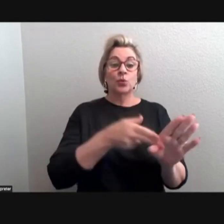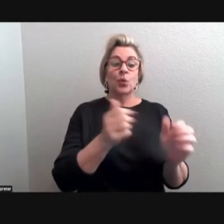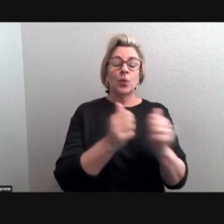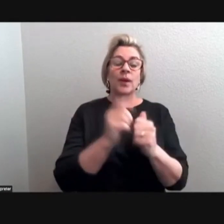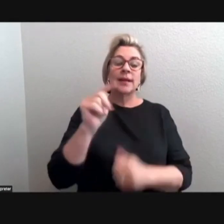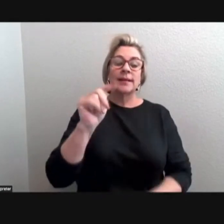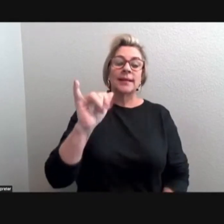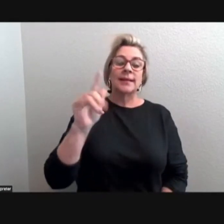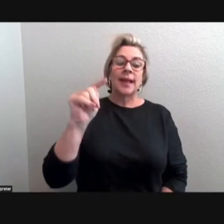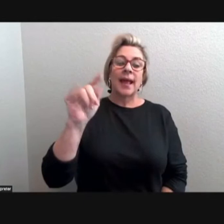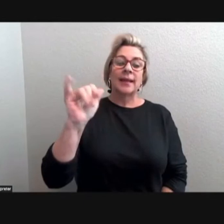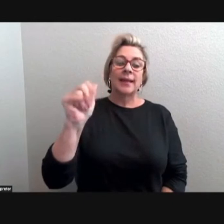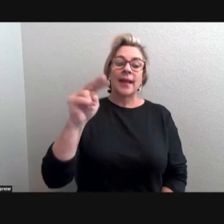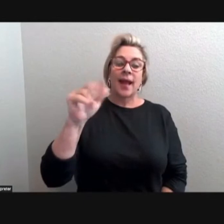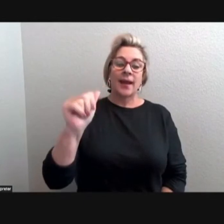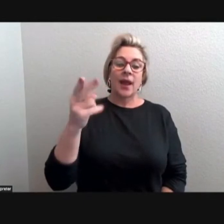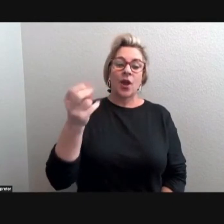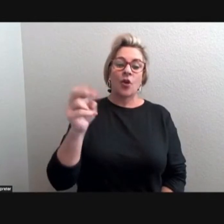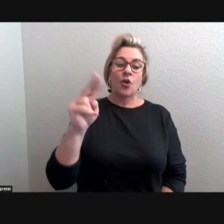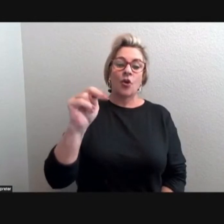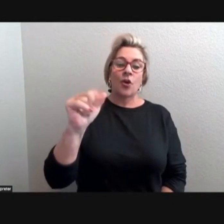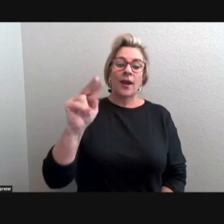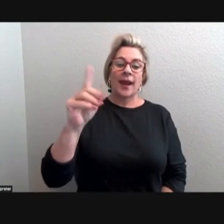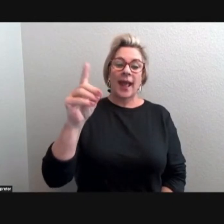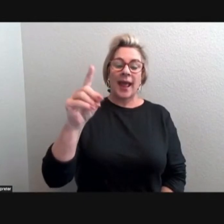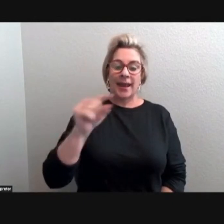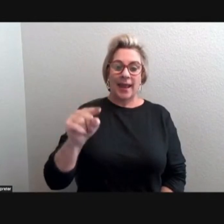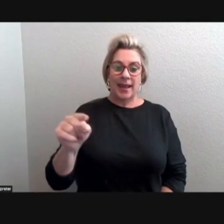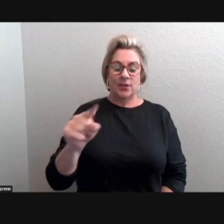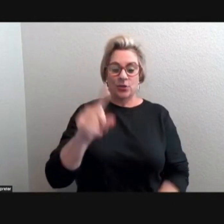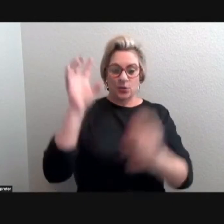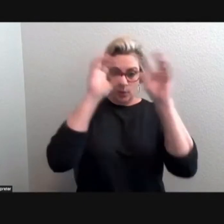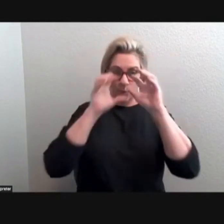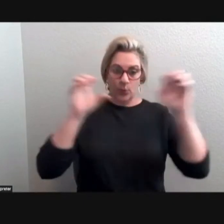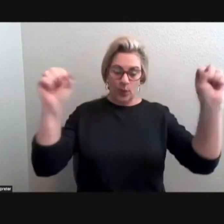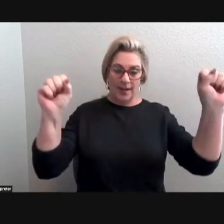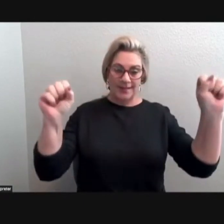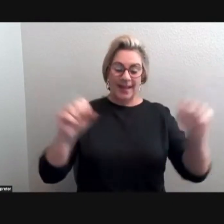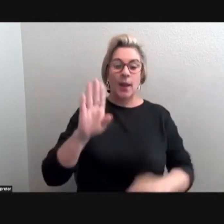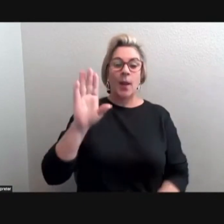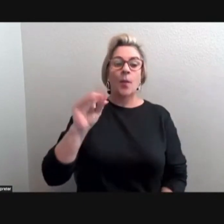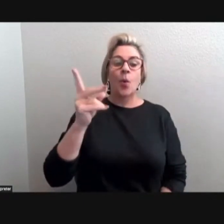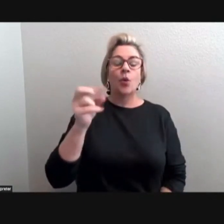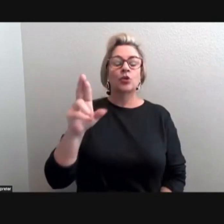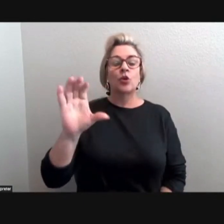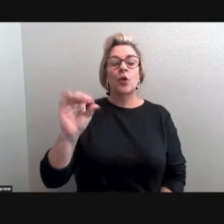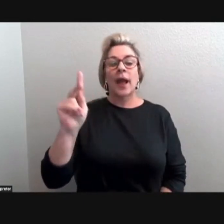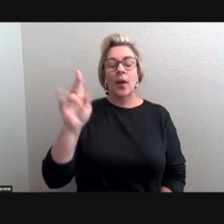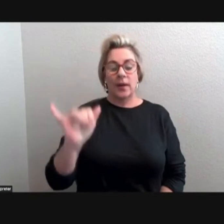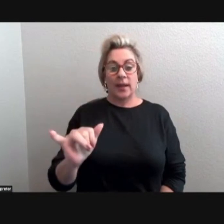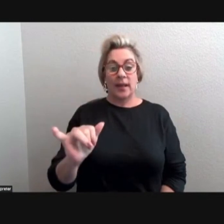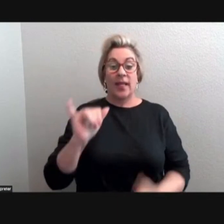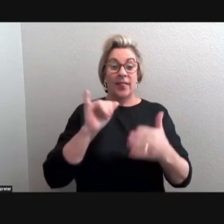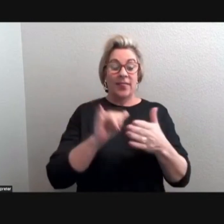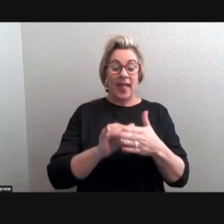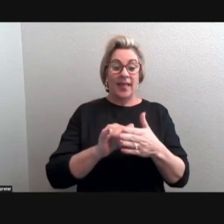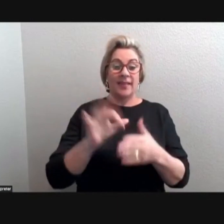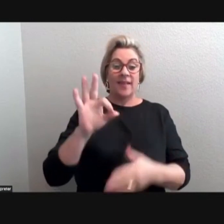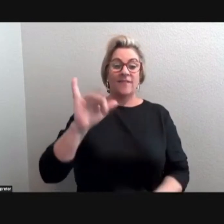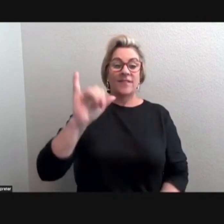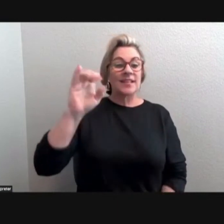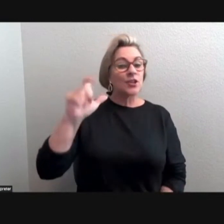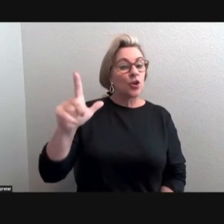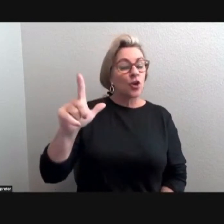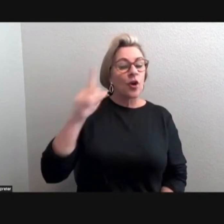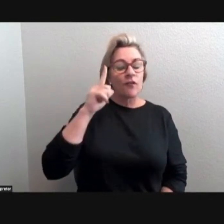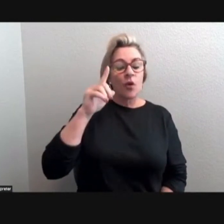Hernandez. Tatyana is president of the Community Foundation of Boulder County, which has been the repository, the fiscal agent,